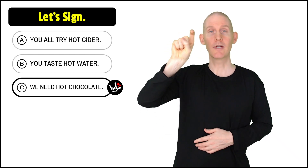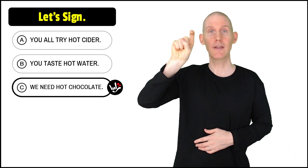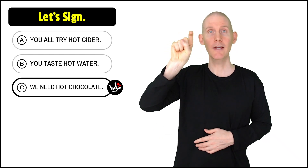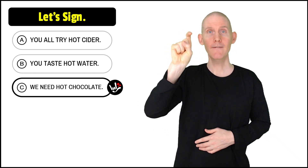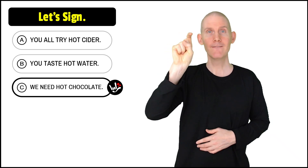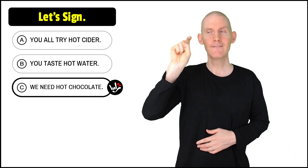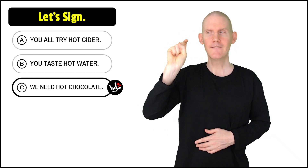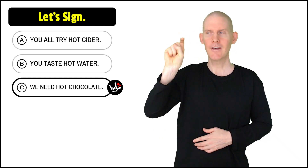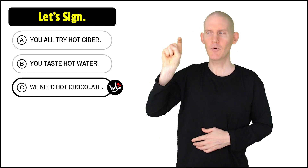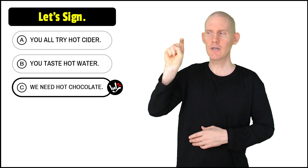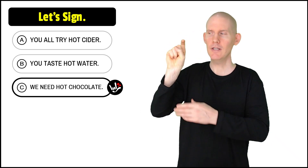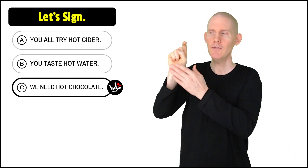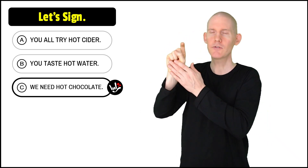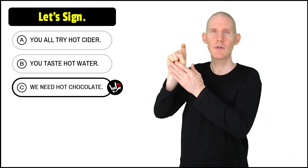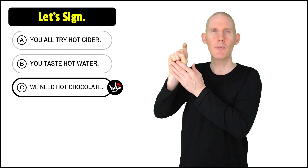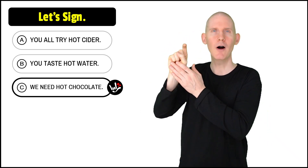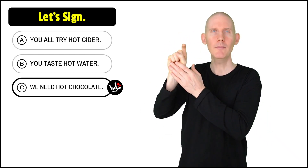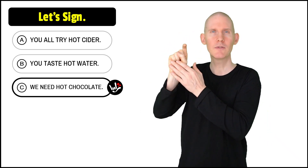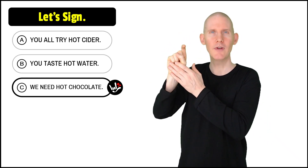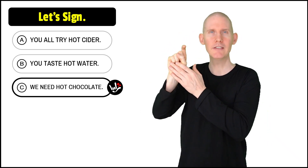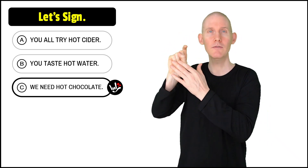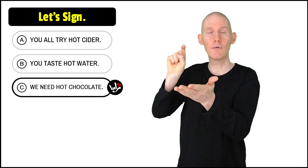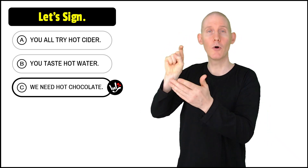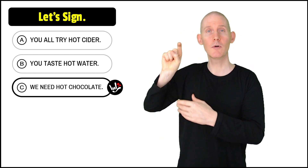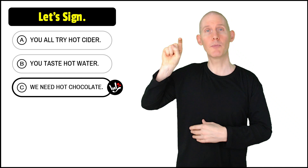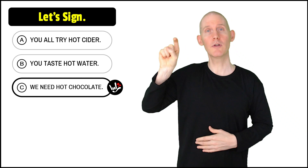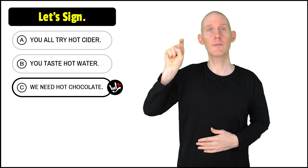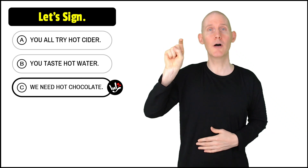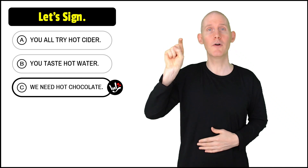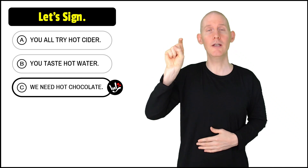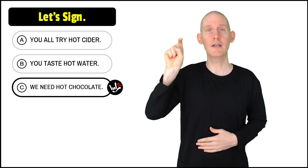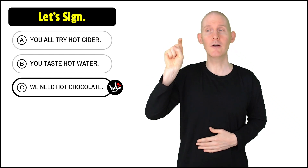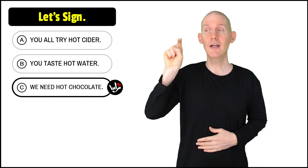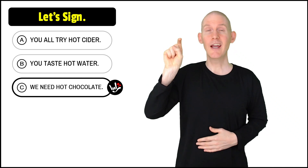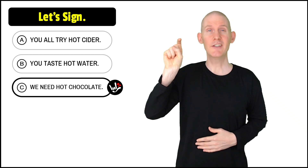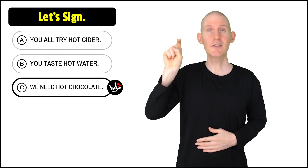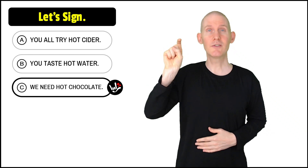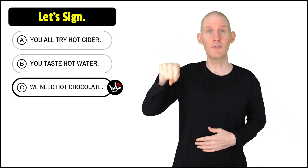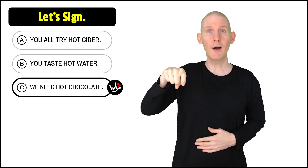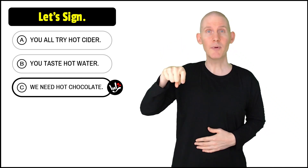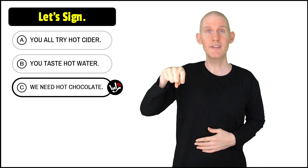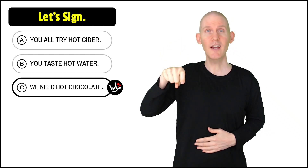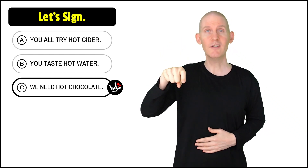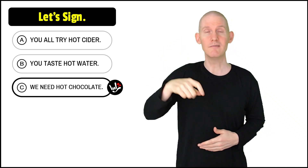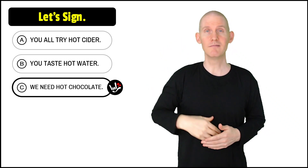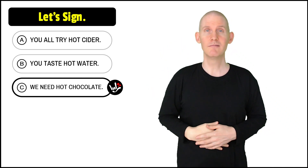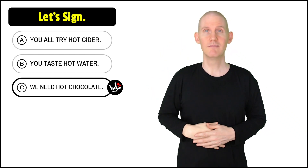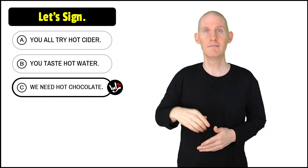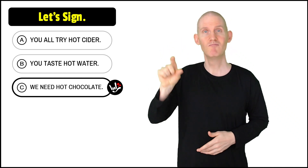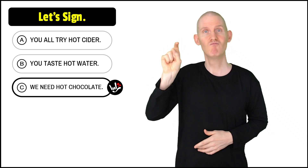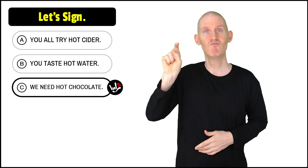that. Now we're going to leave it so the palm is facing forward, put it about right here, and just drop it down.